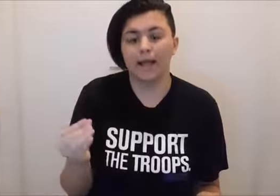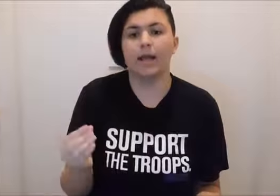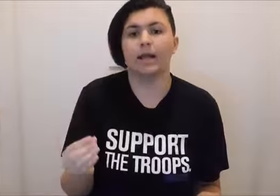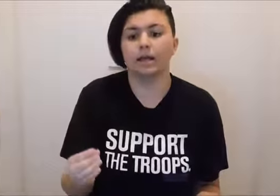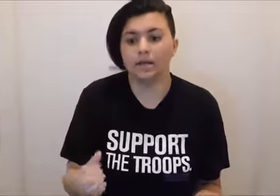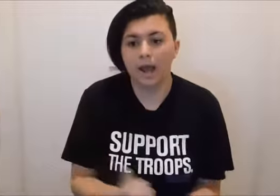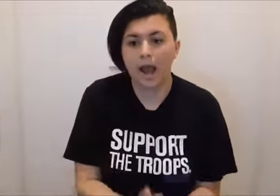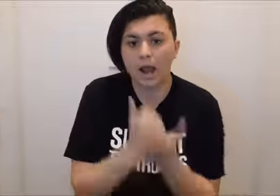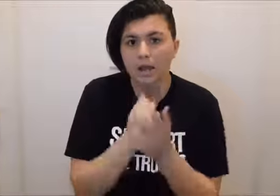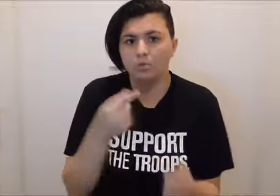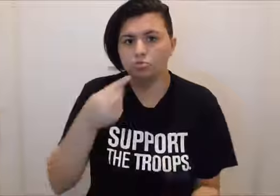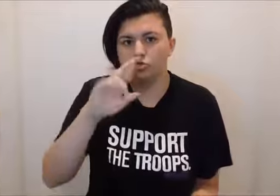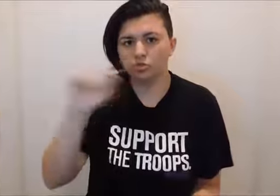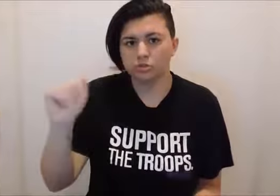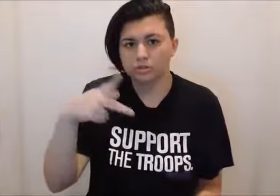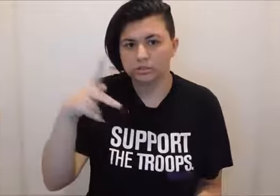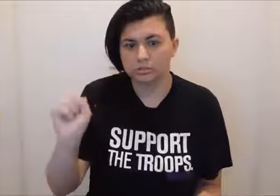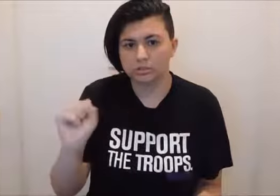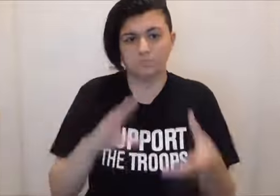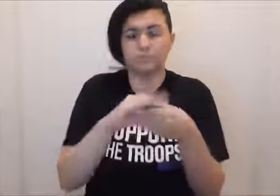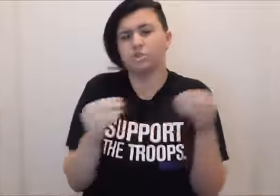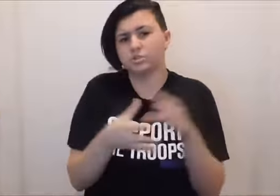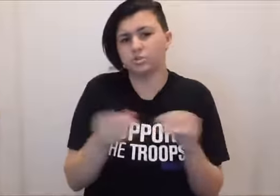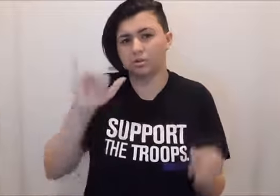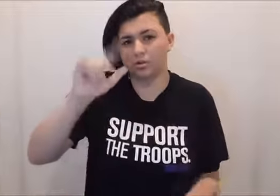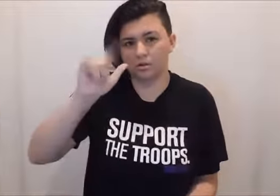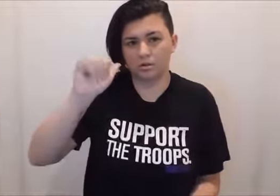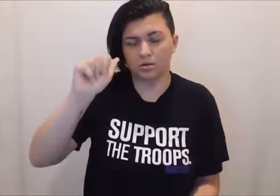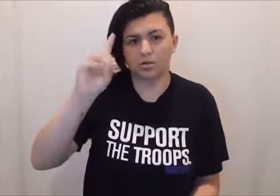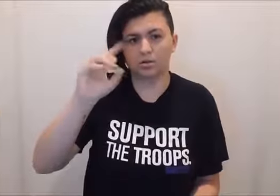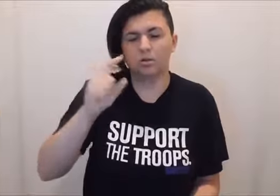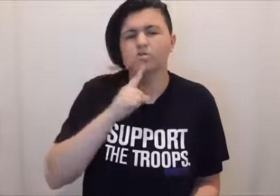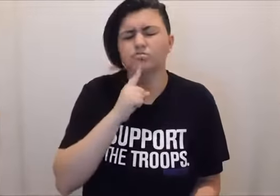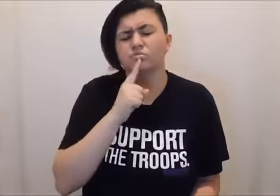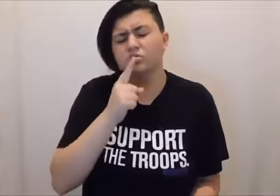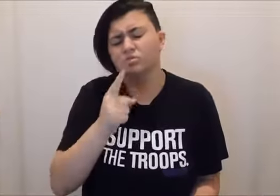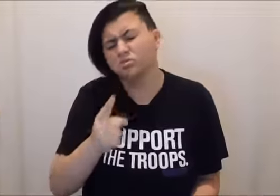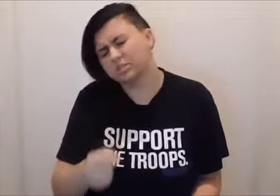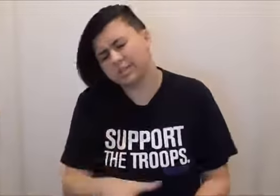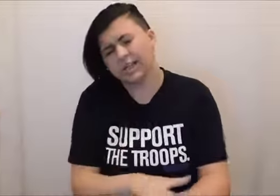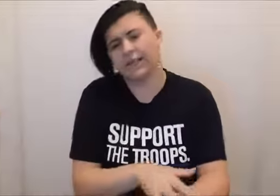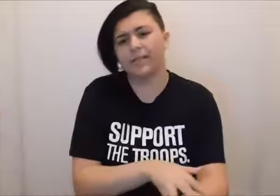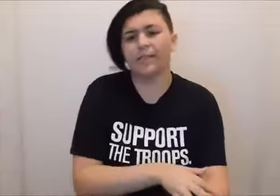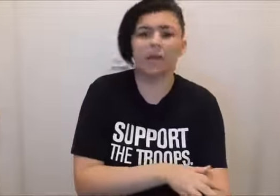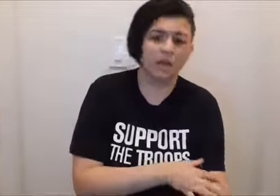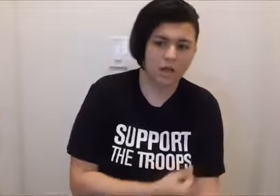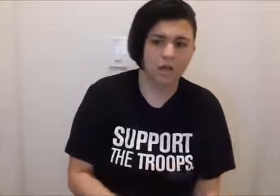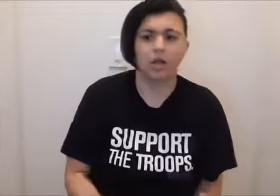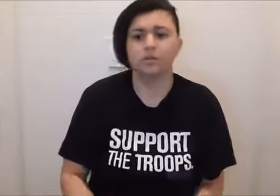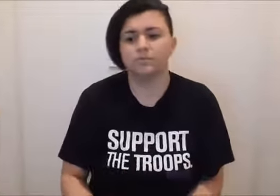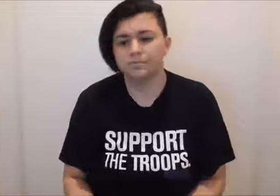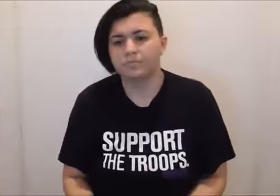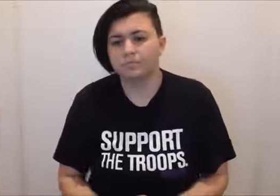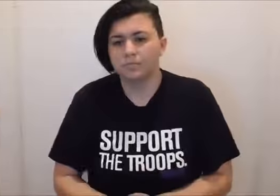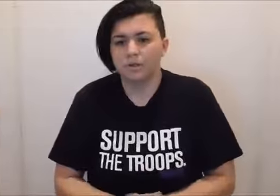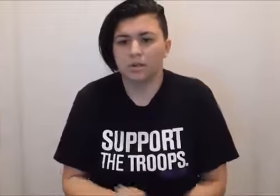on either side, and they kind of helped. The story is really long, and there's lots of different pieces to it that are maybe not included in our